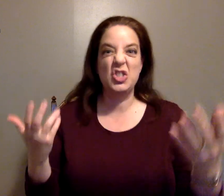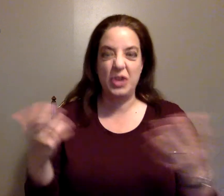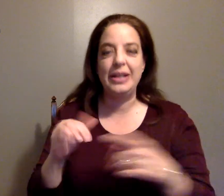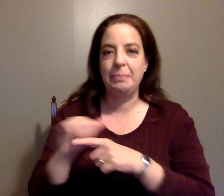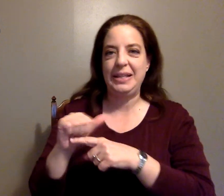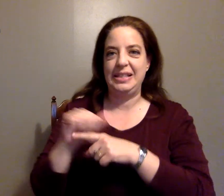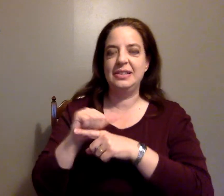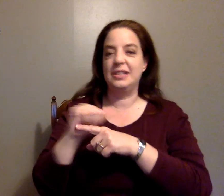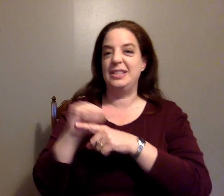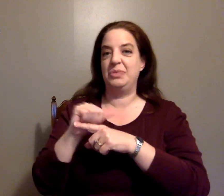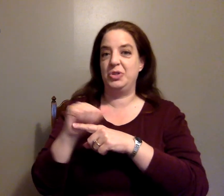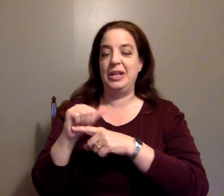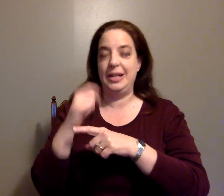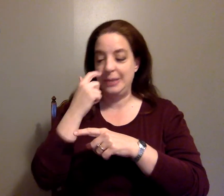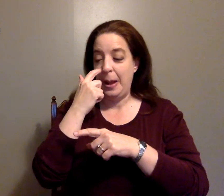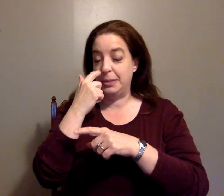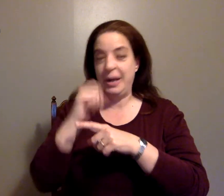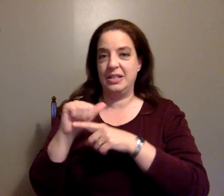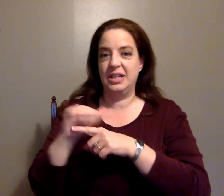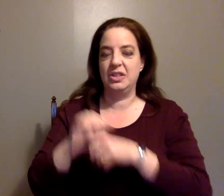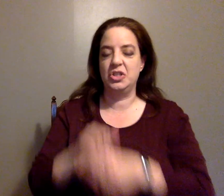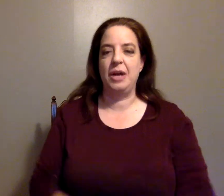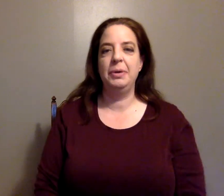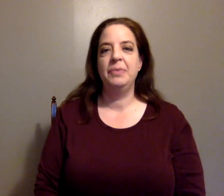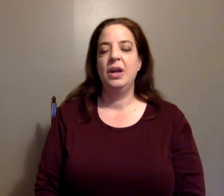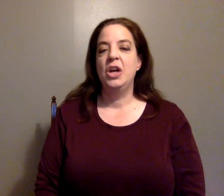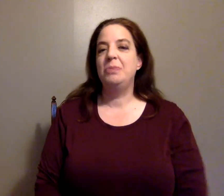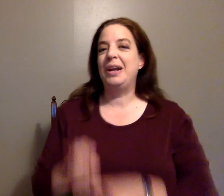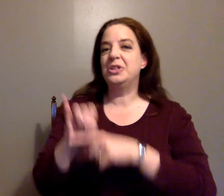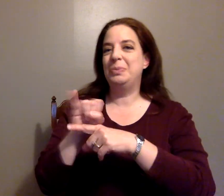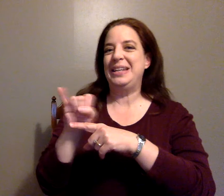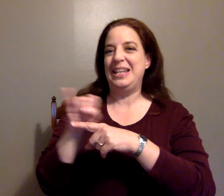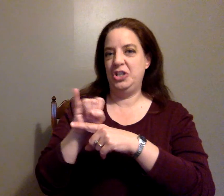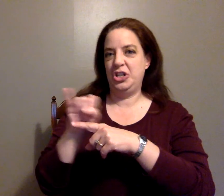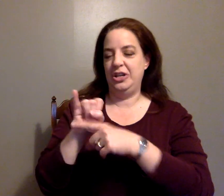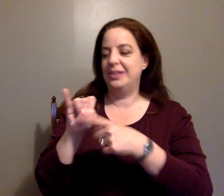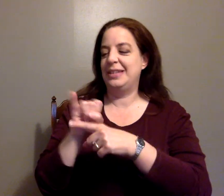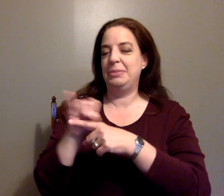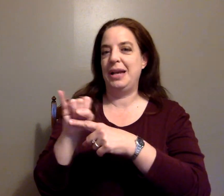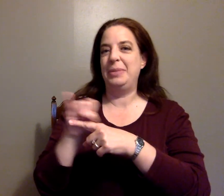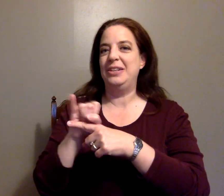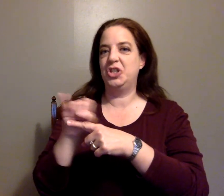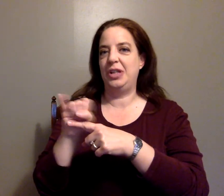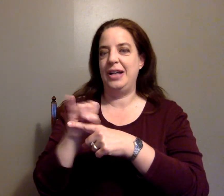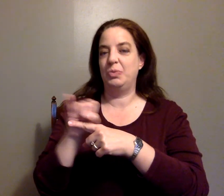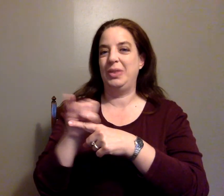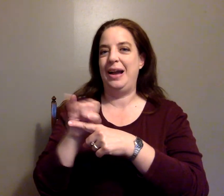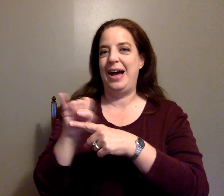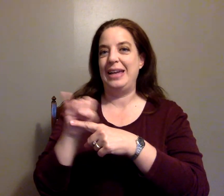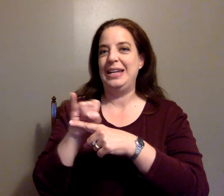training makes sense because that's what training is. It's practicing at the job. You might also be an intern, same sign but initialized with an I,